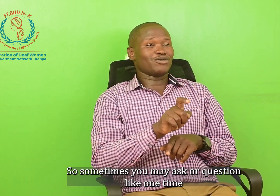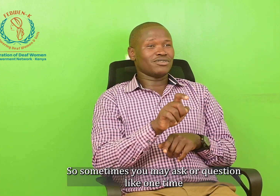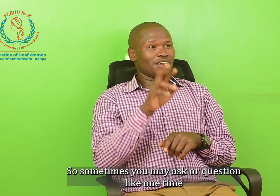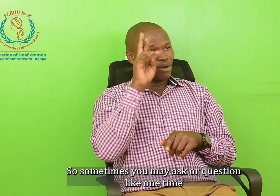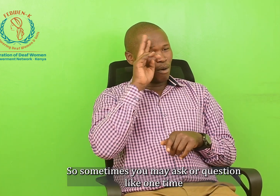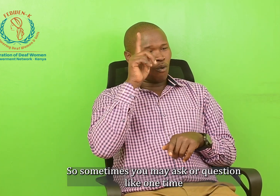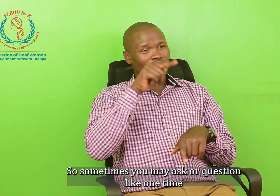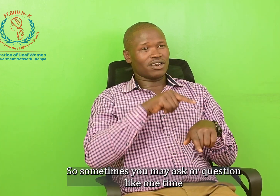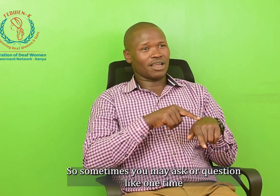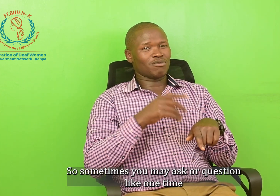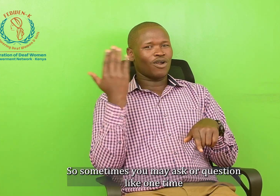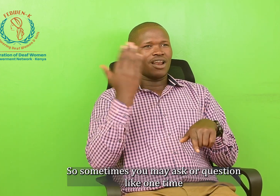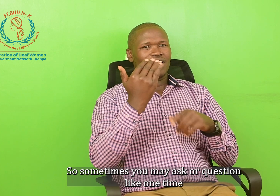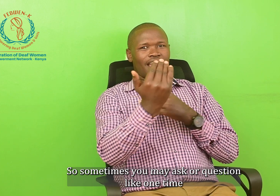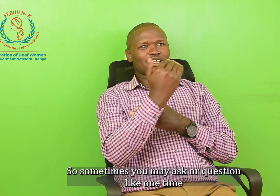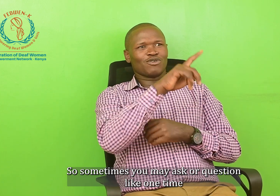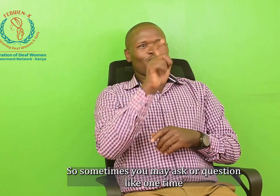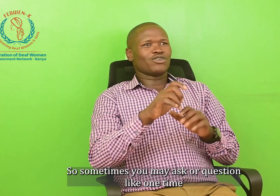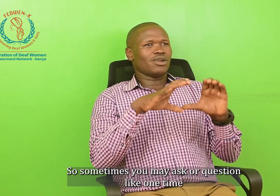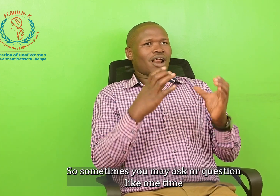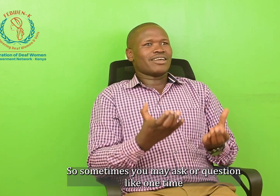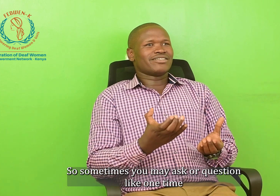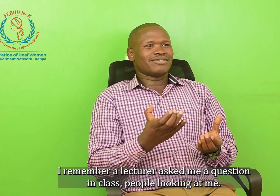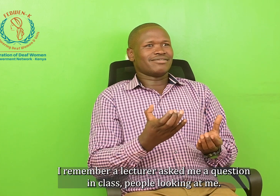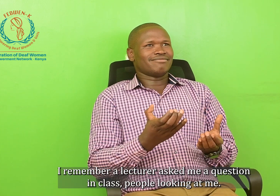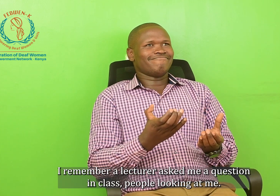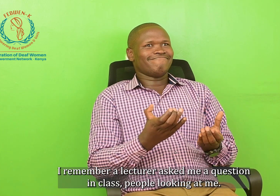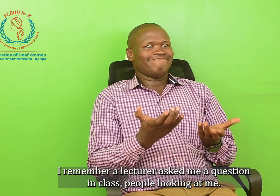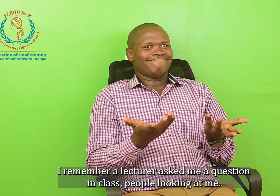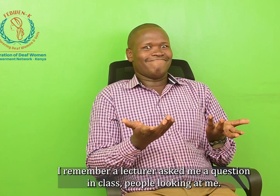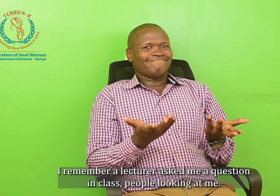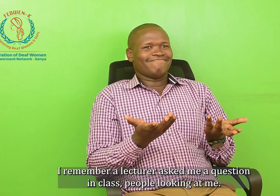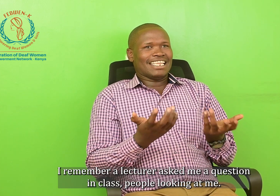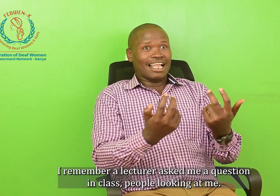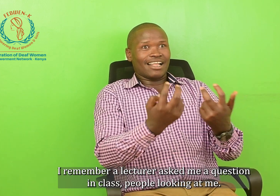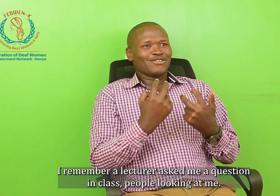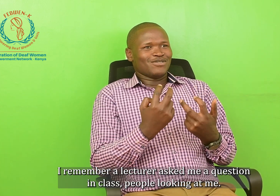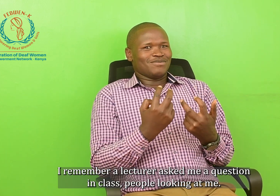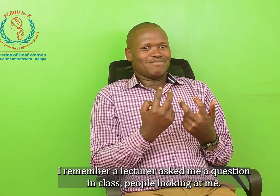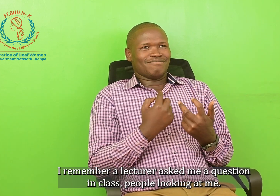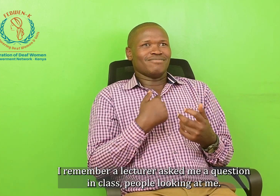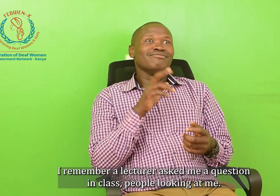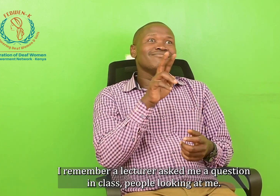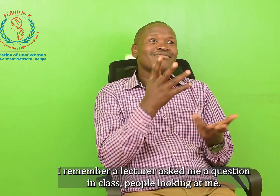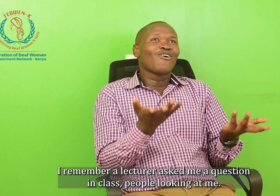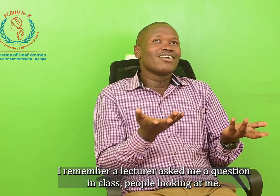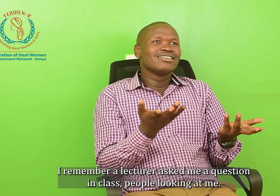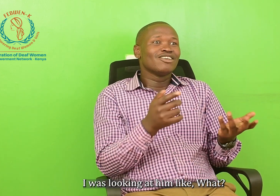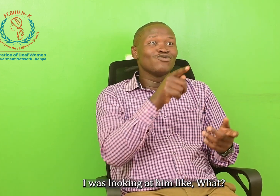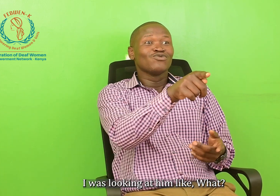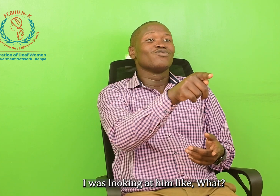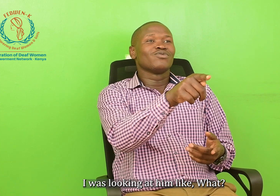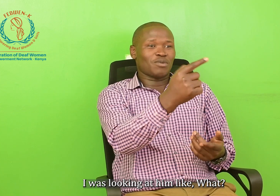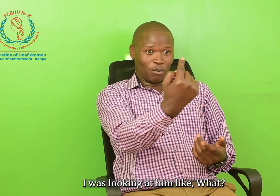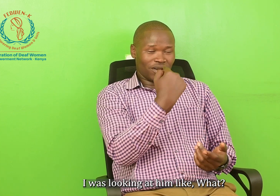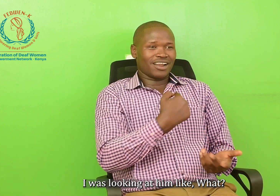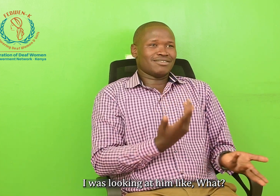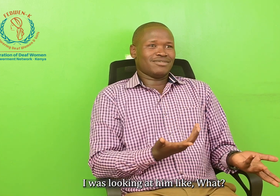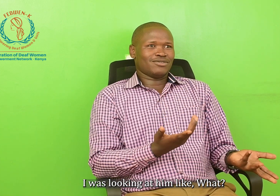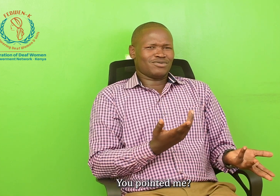sometimes you may ask a question. Like one time I remember a lecturer asked me a question in class. People looking at me. I was looking at him like, what? You